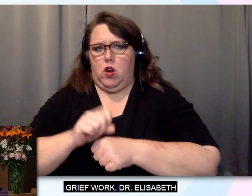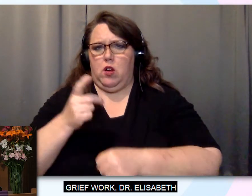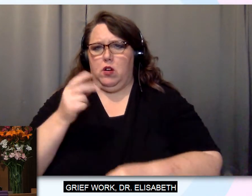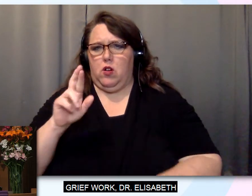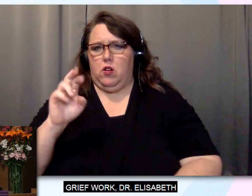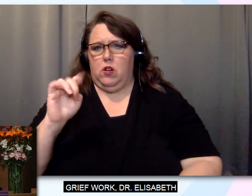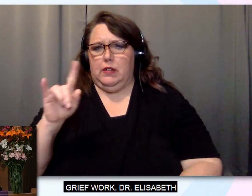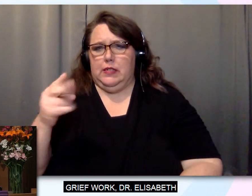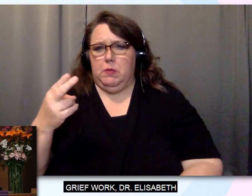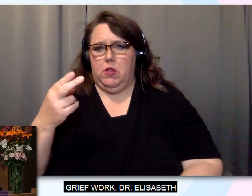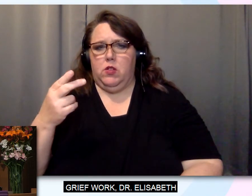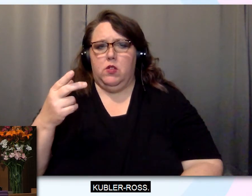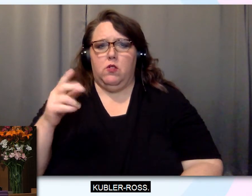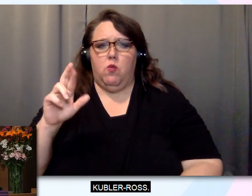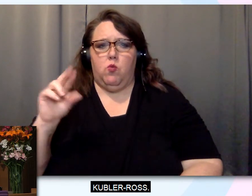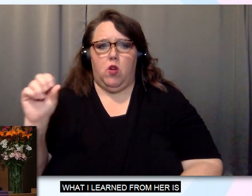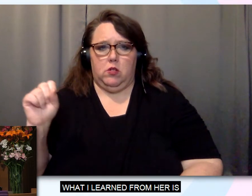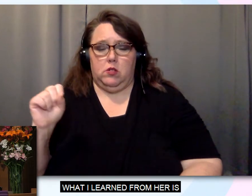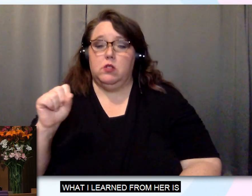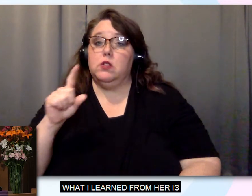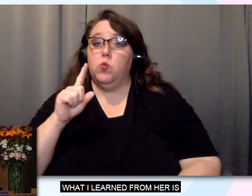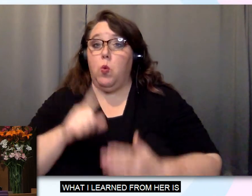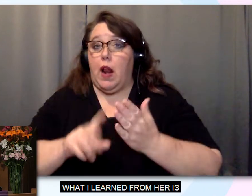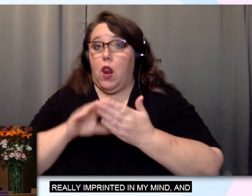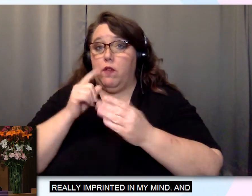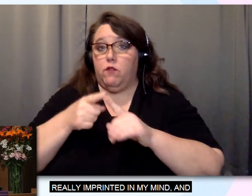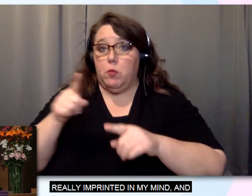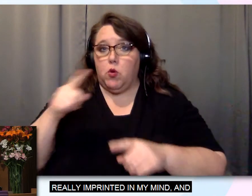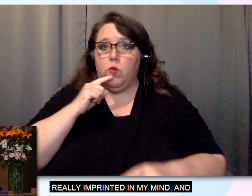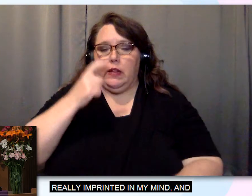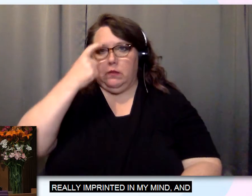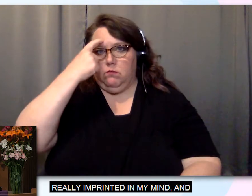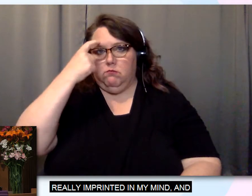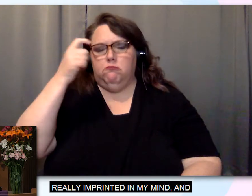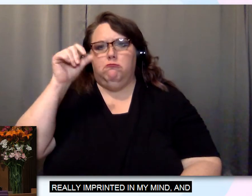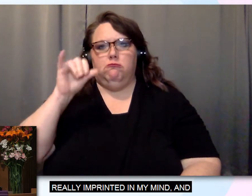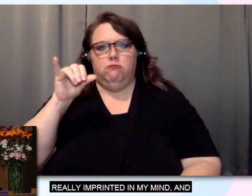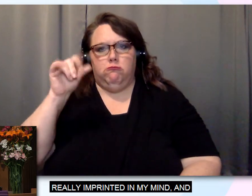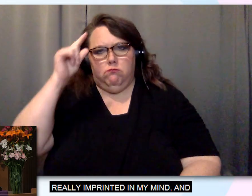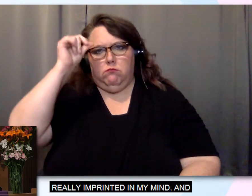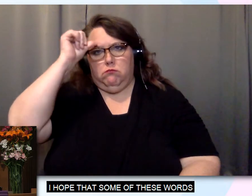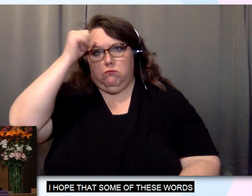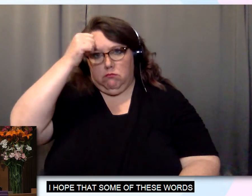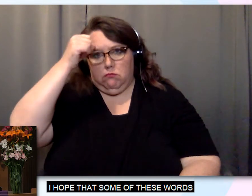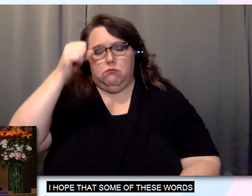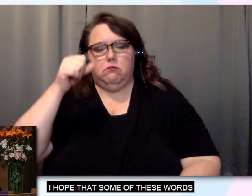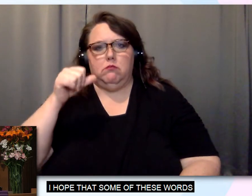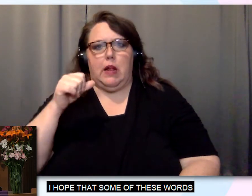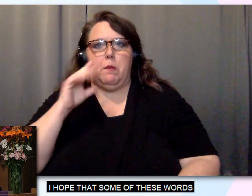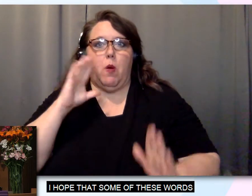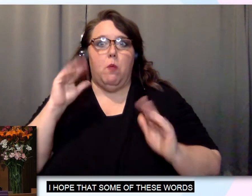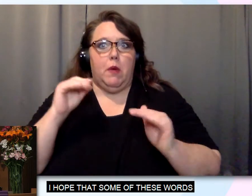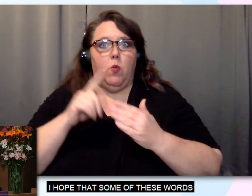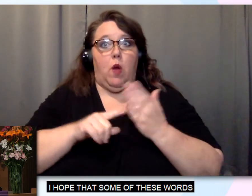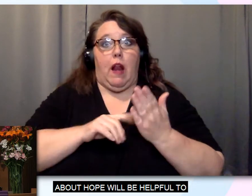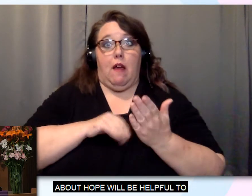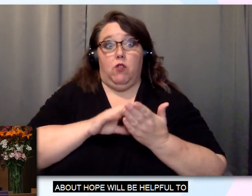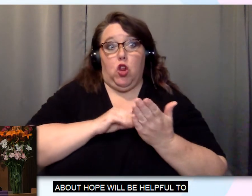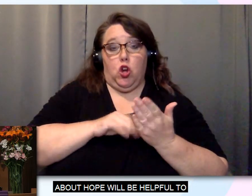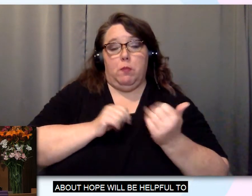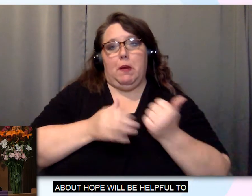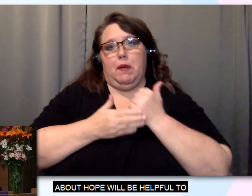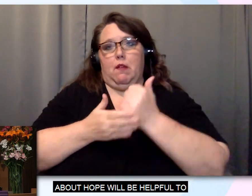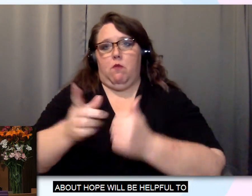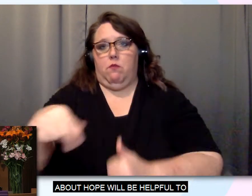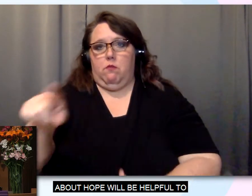Ross. What I learned from her is really imprinted in my mind. And I hope that some of these words about hope